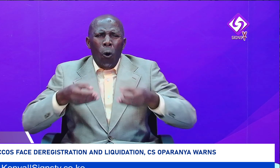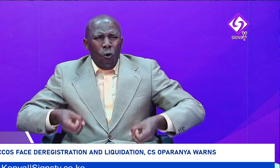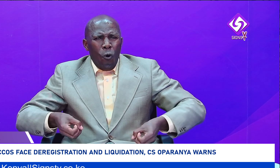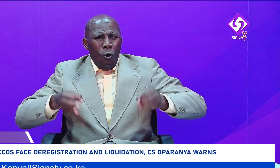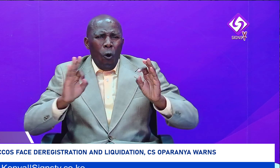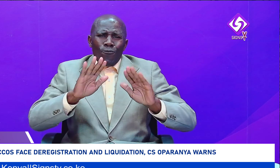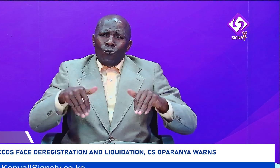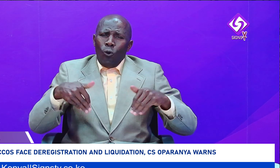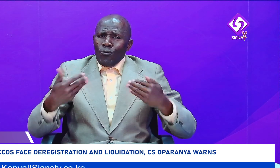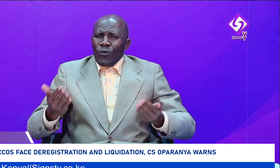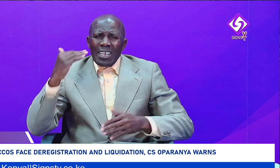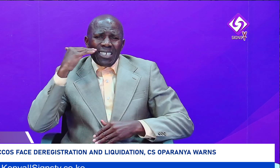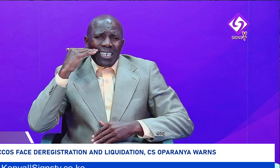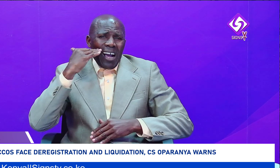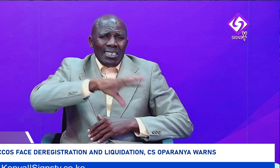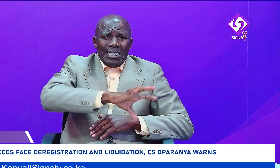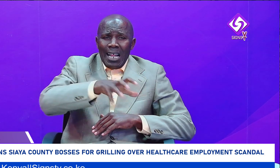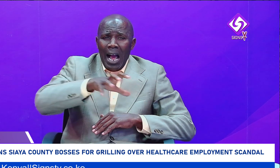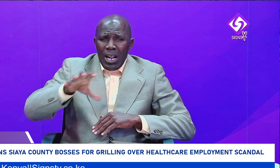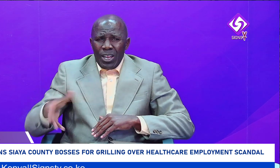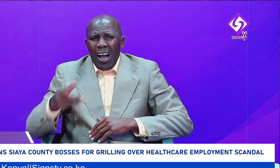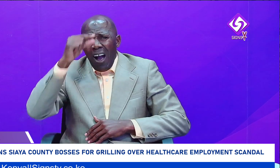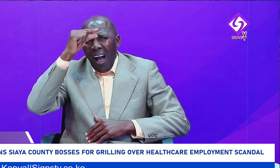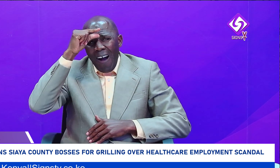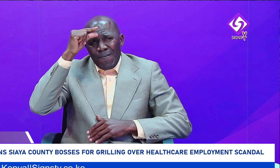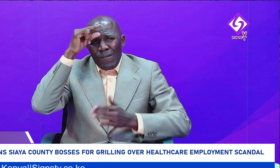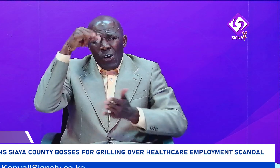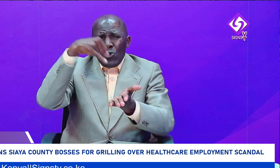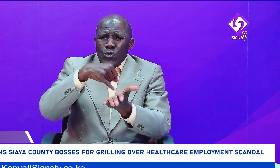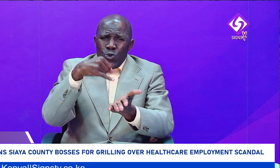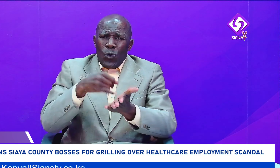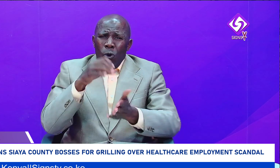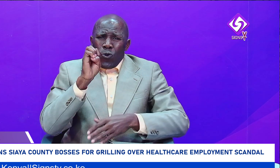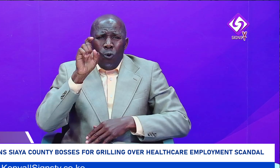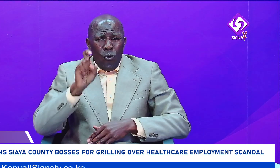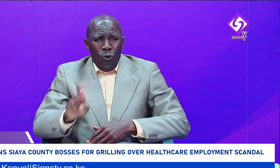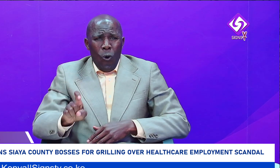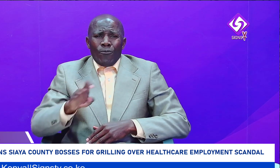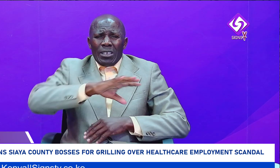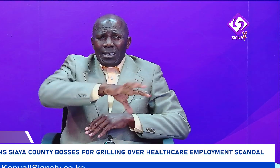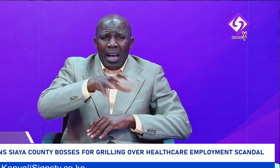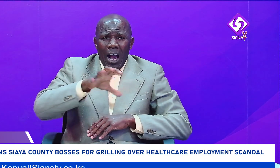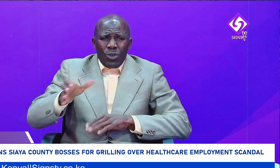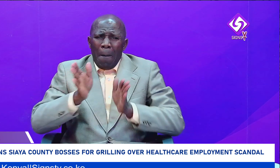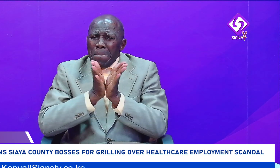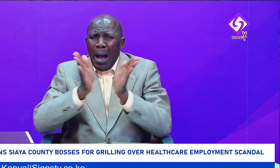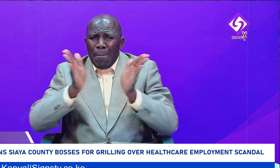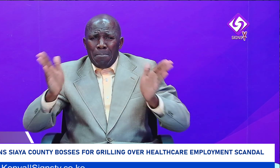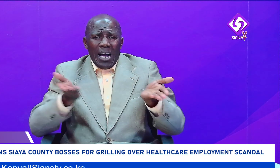And finally, top officials from the Siaya County government, including the executive, the County